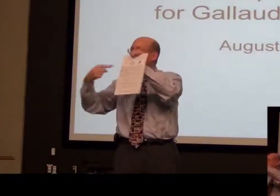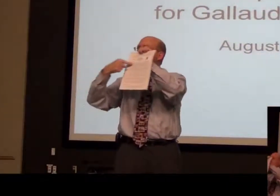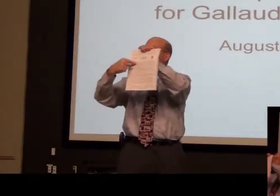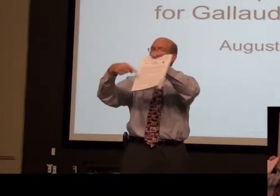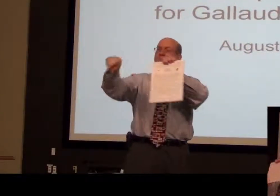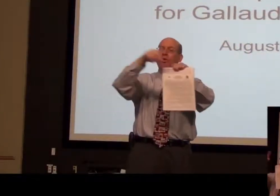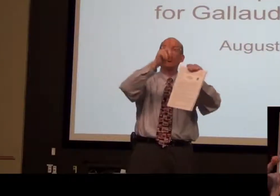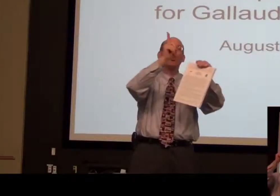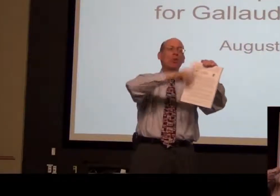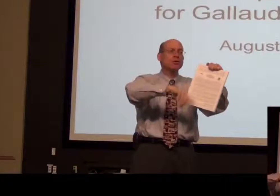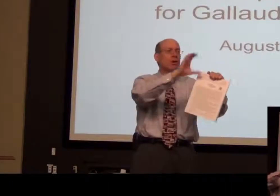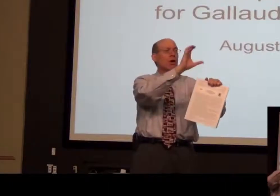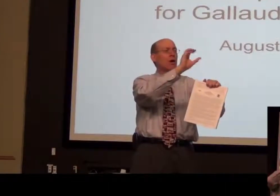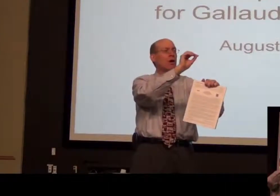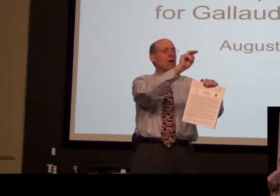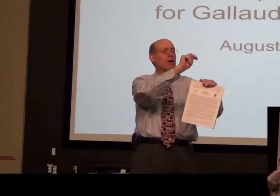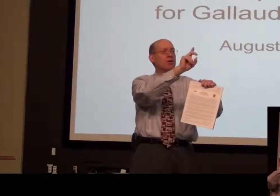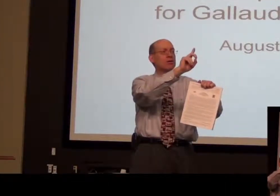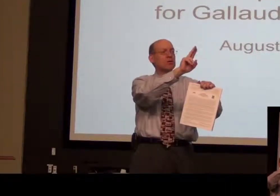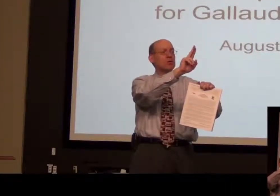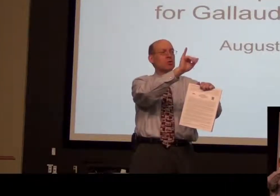I give you our prompt here.